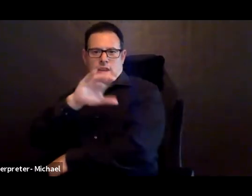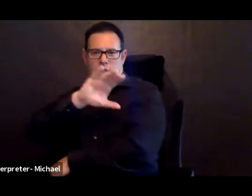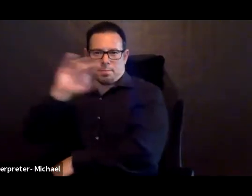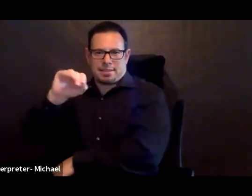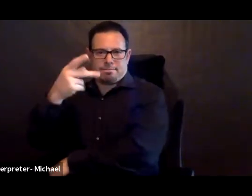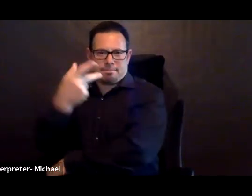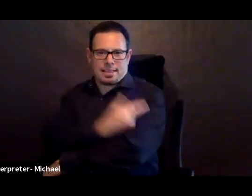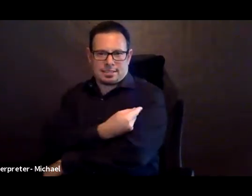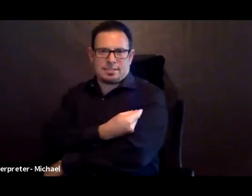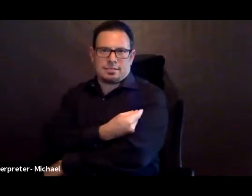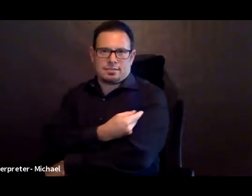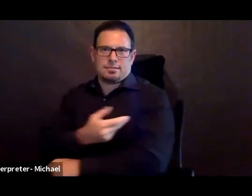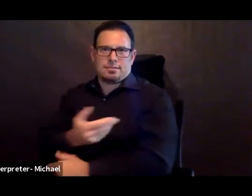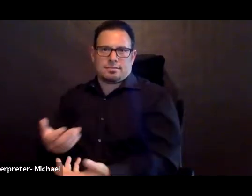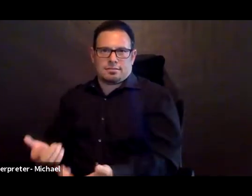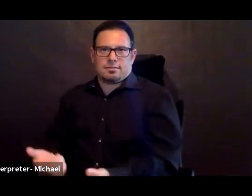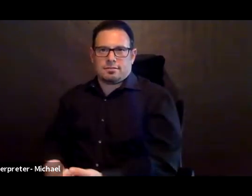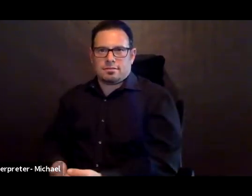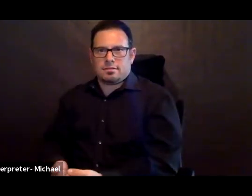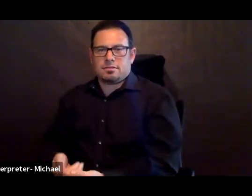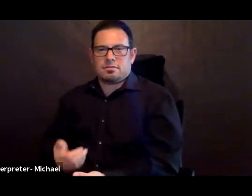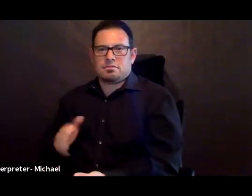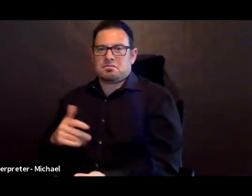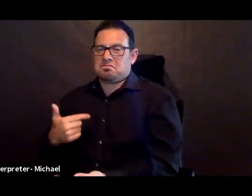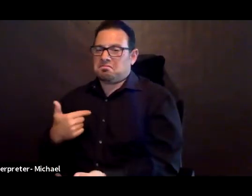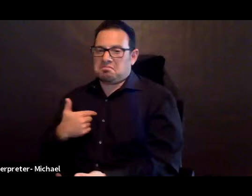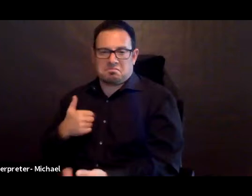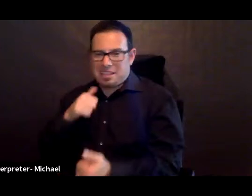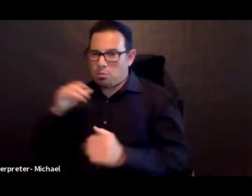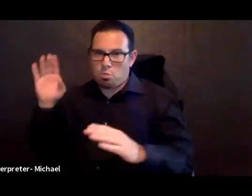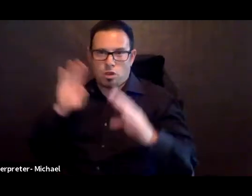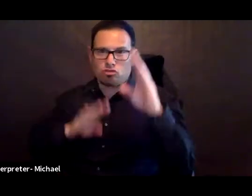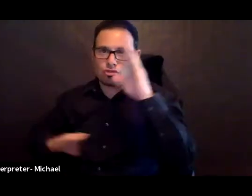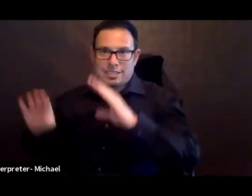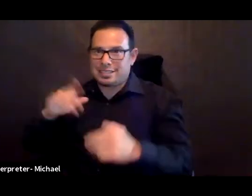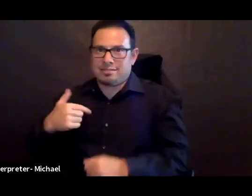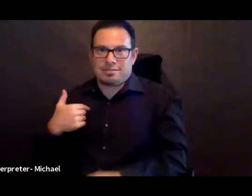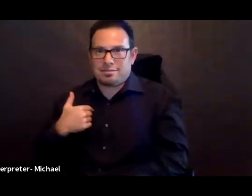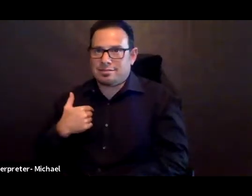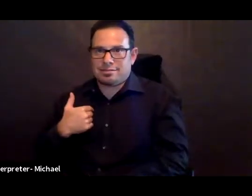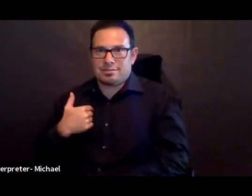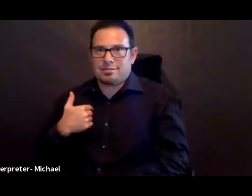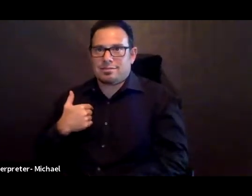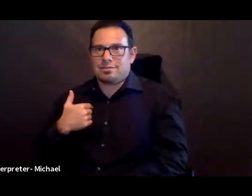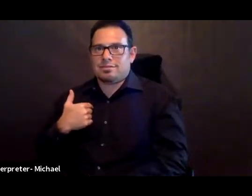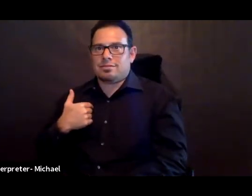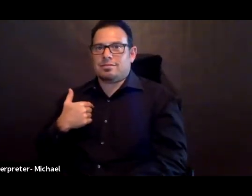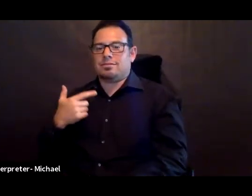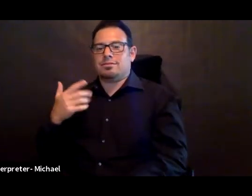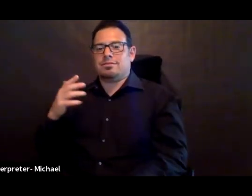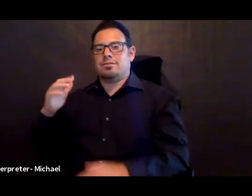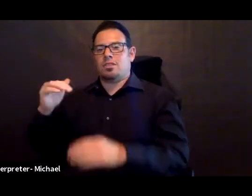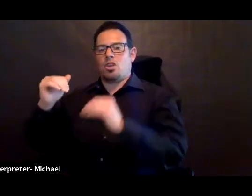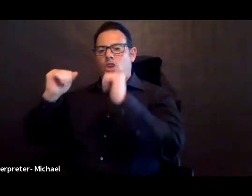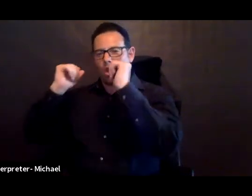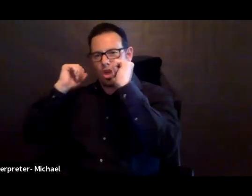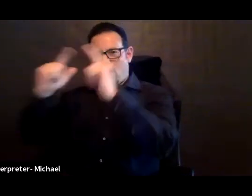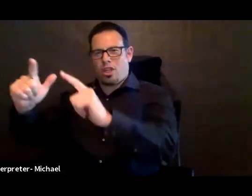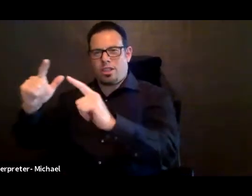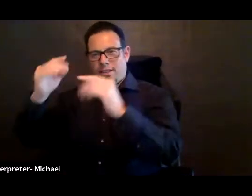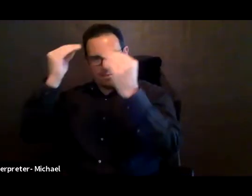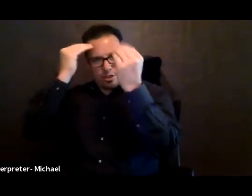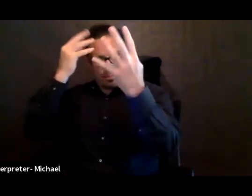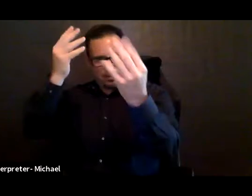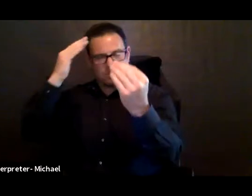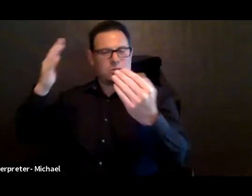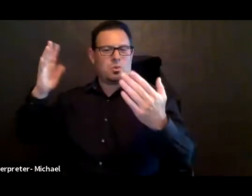that. All of that information will be evaluated in a bigger picture, and we will have guidance coming